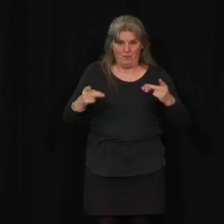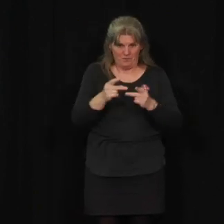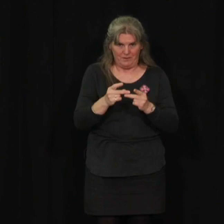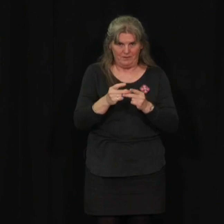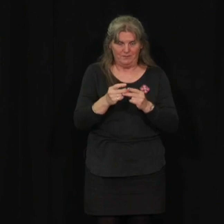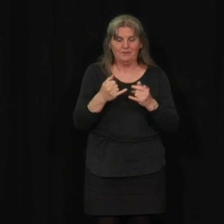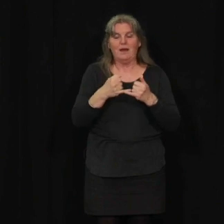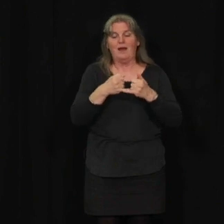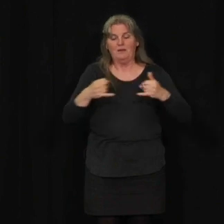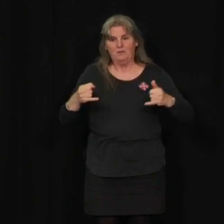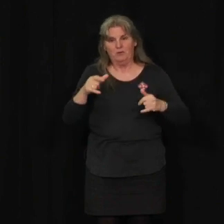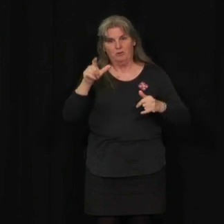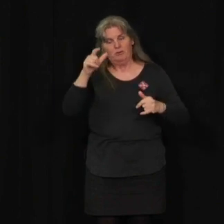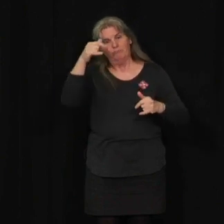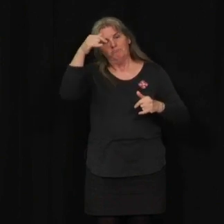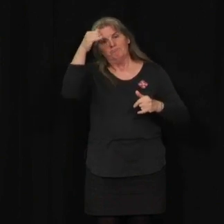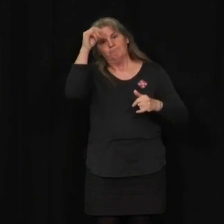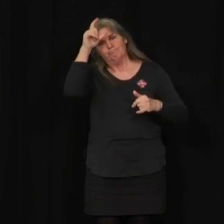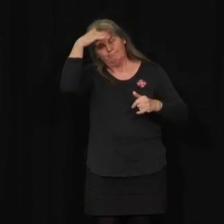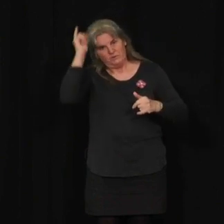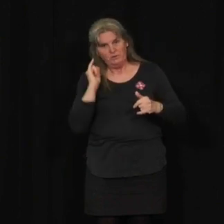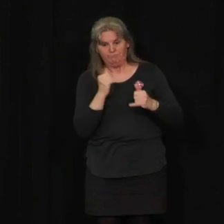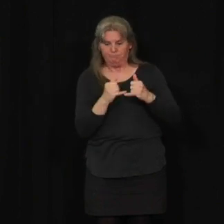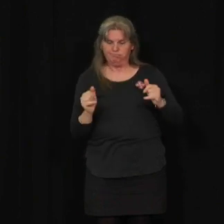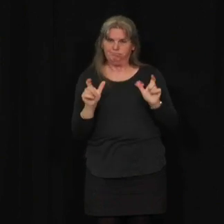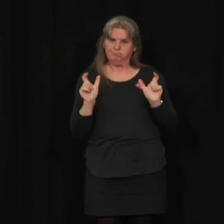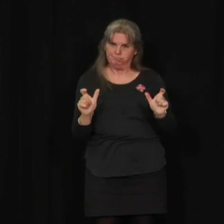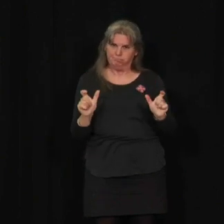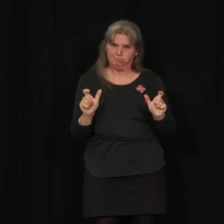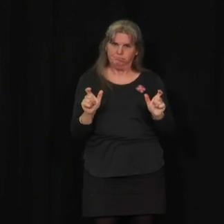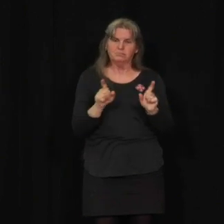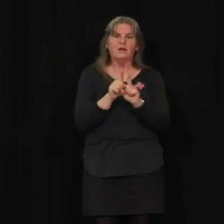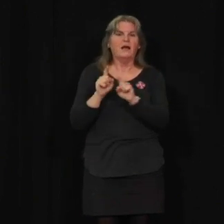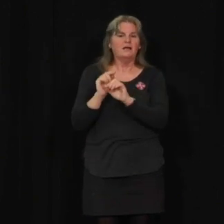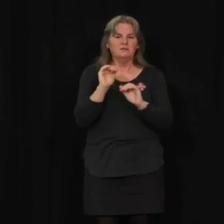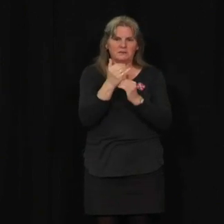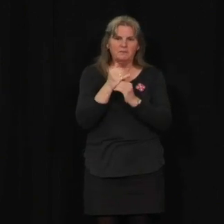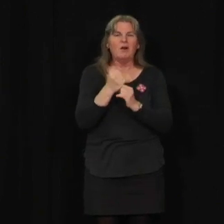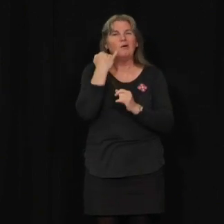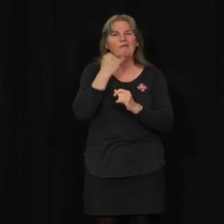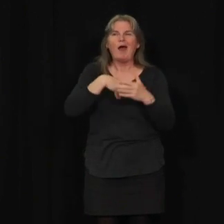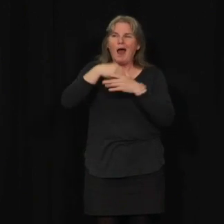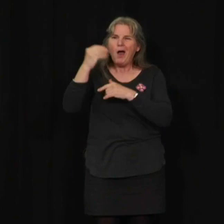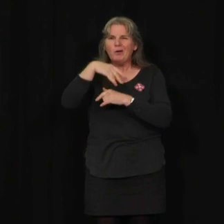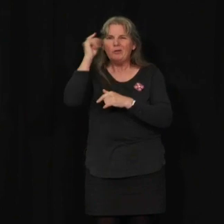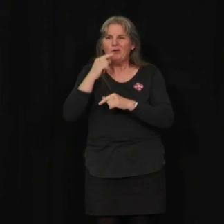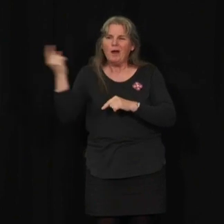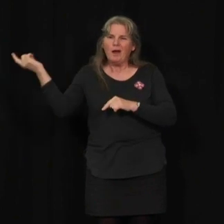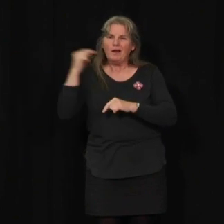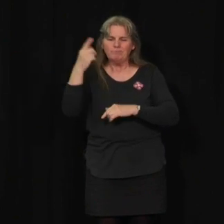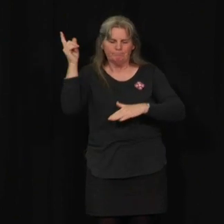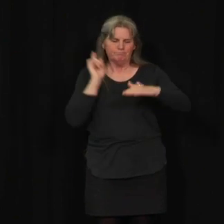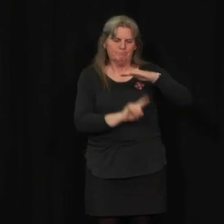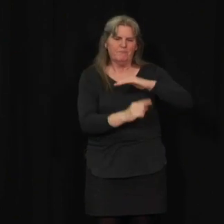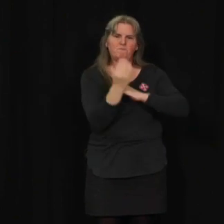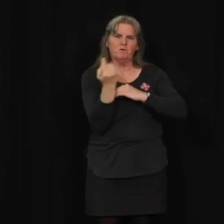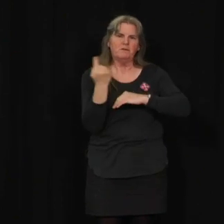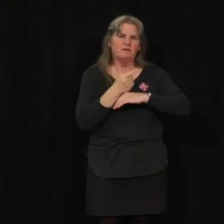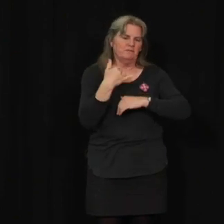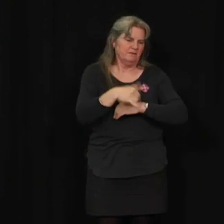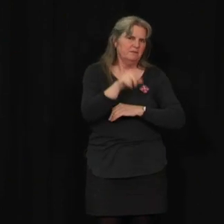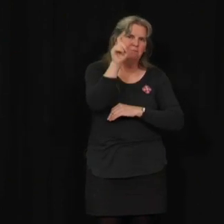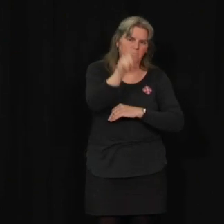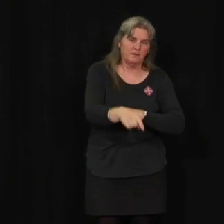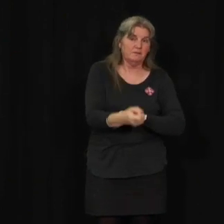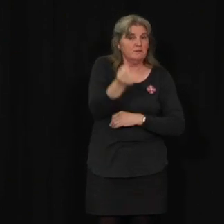14-day self-isolation requirement for people coming into Yukon. We know that there are some 30,000 Canadians still outside